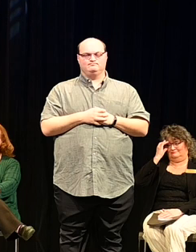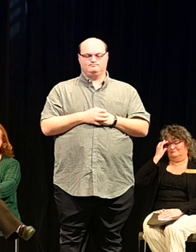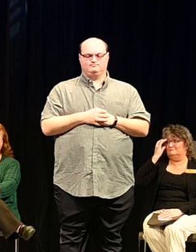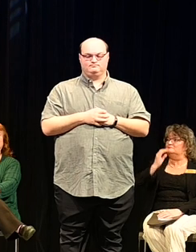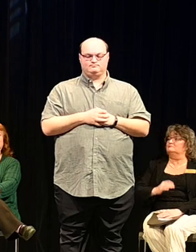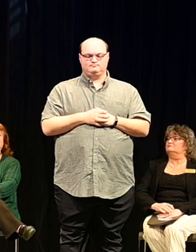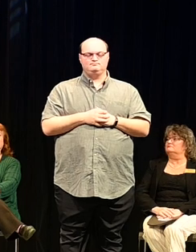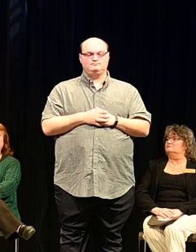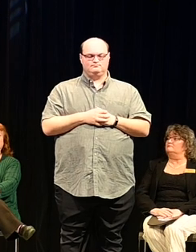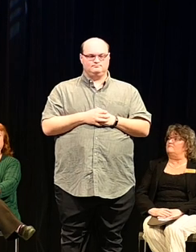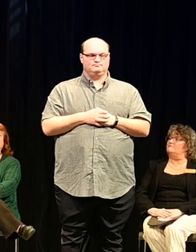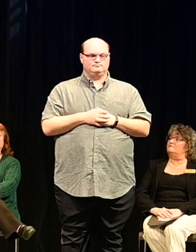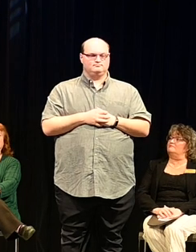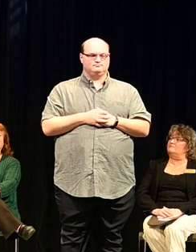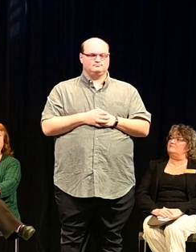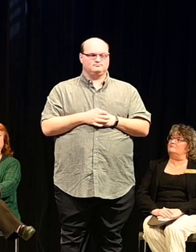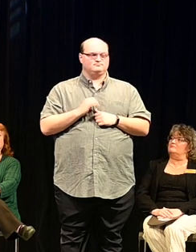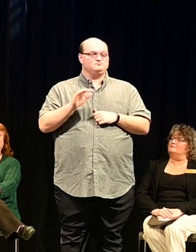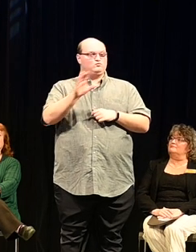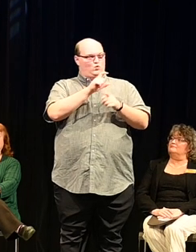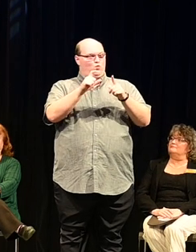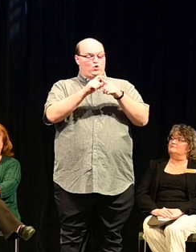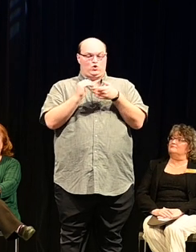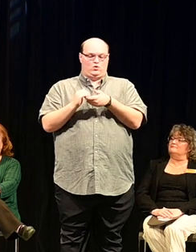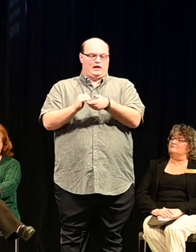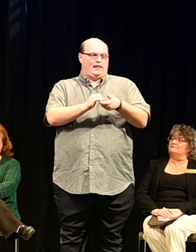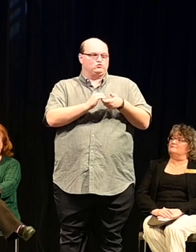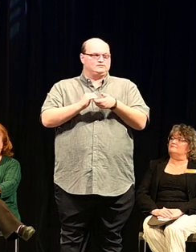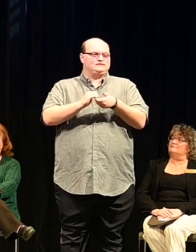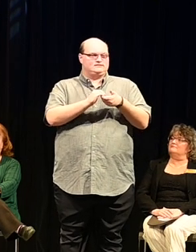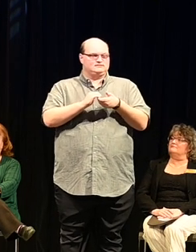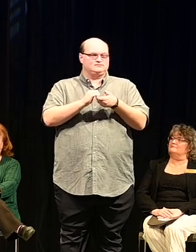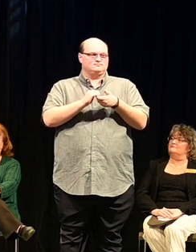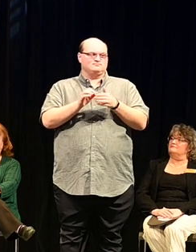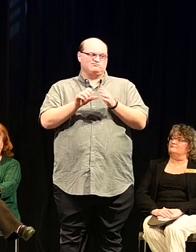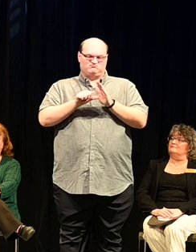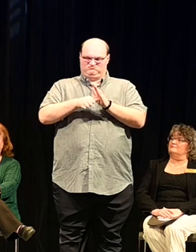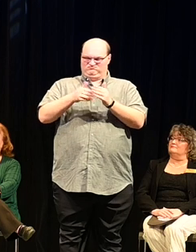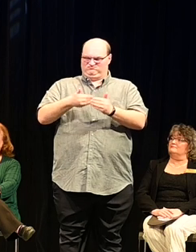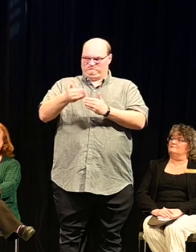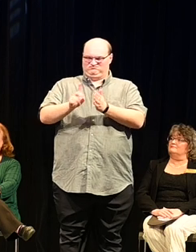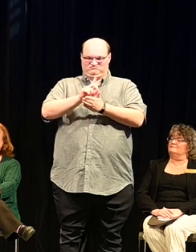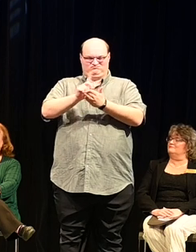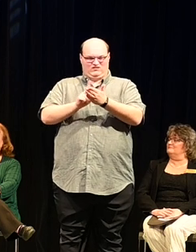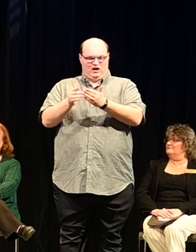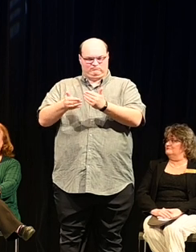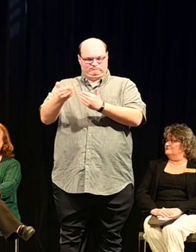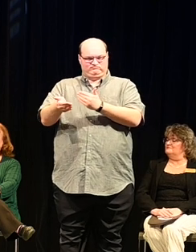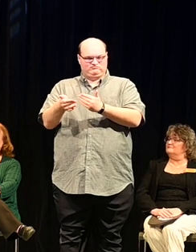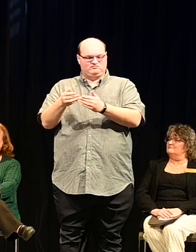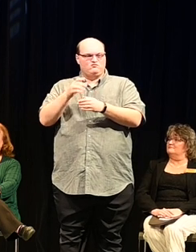I'd like to emphasize your use of the word collaborate in developing the next phase of Howard County Age